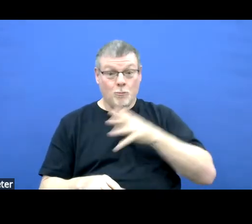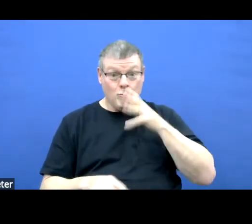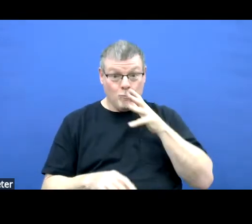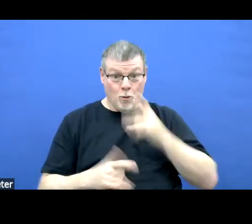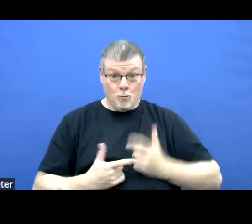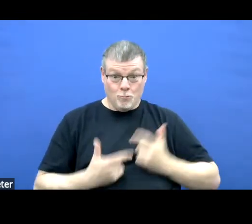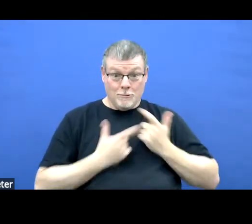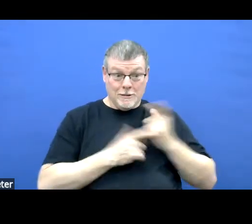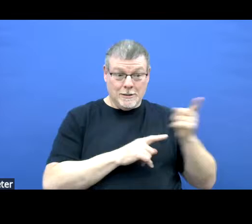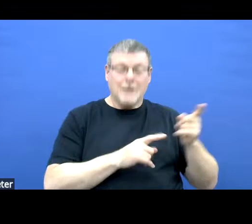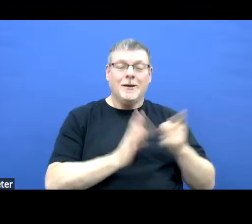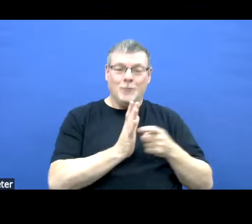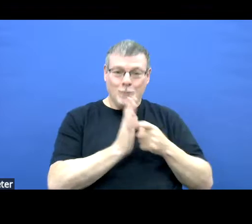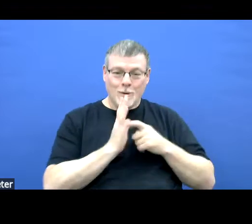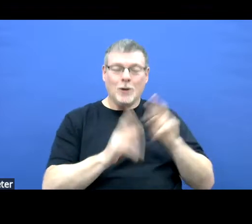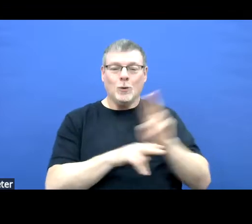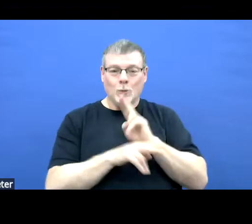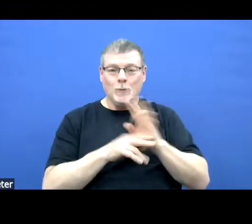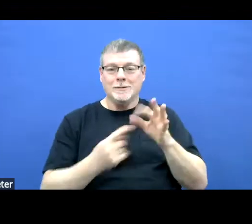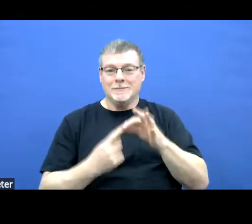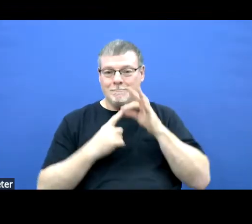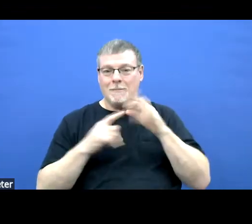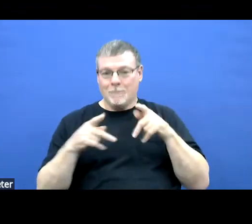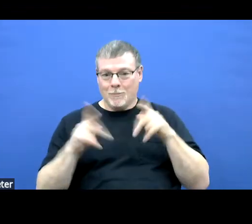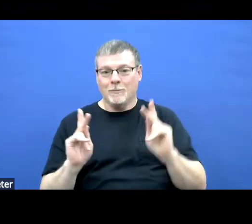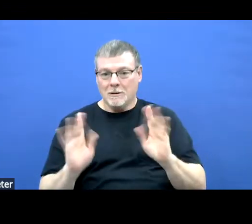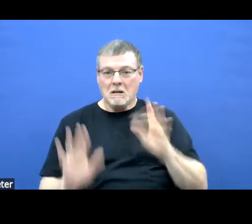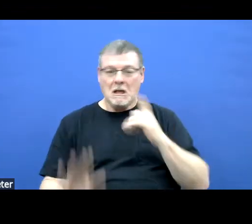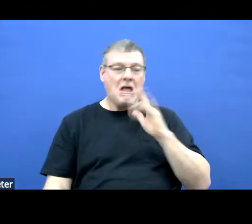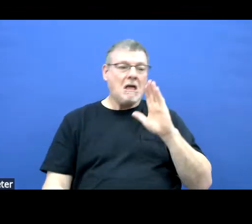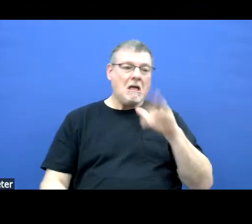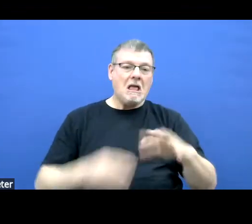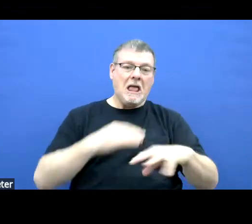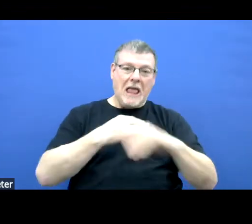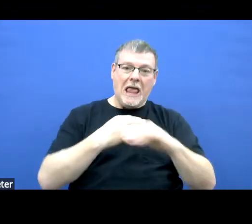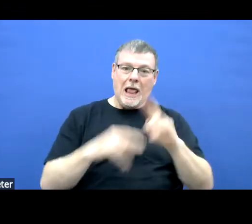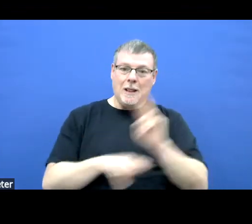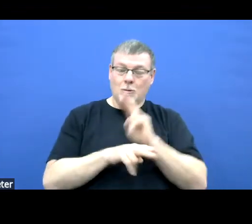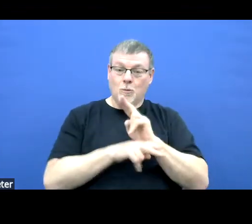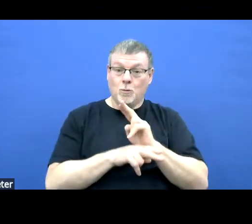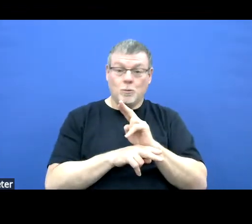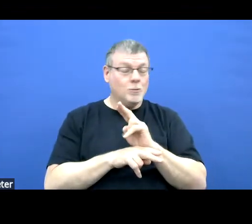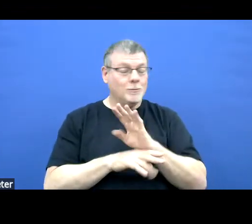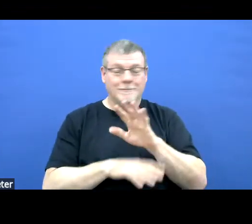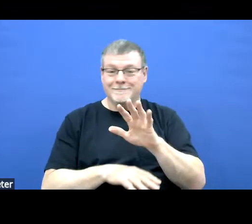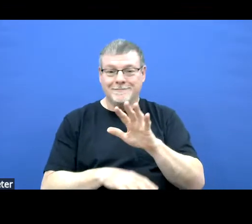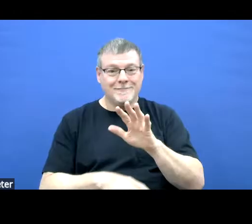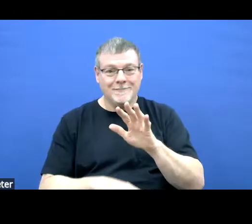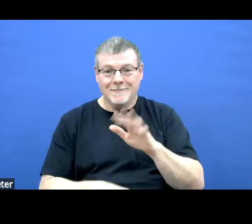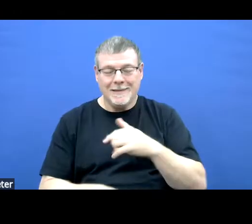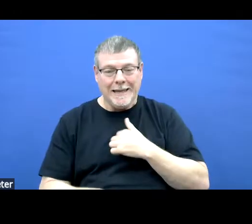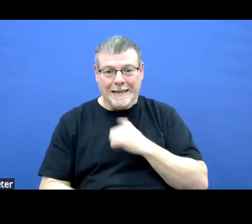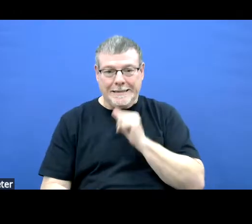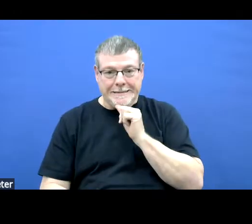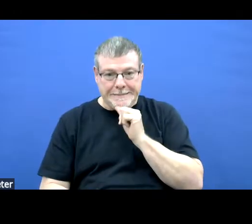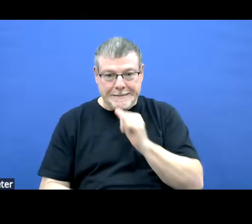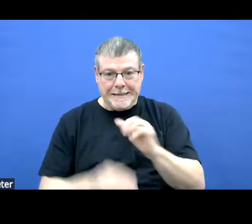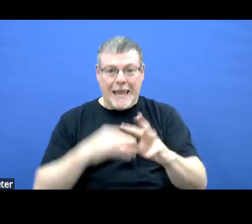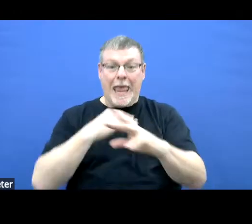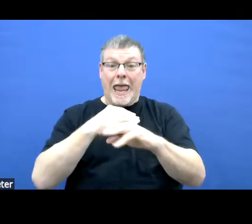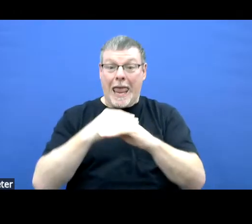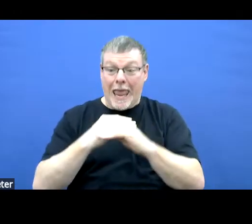uses require you to get a special use permit. So I just said, oh, let's add those uses. Well, I didn't say add